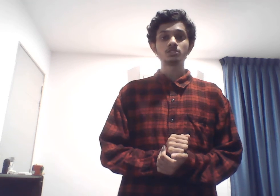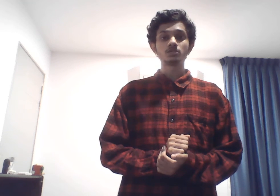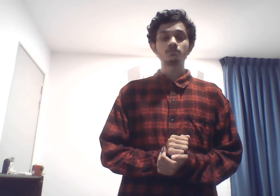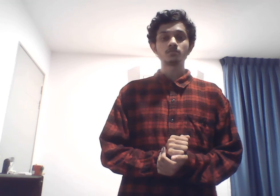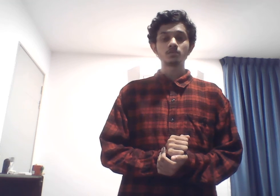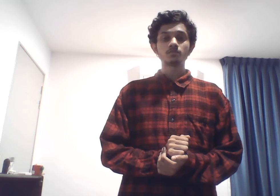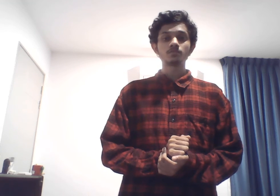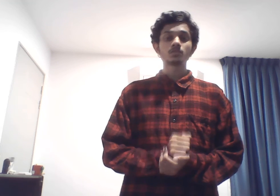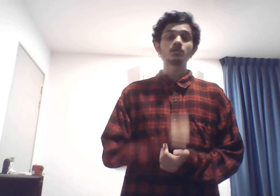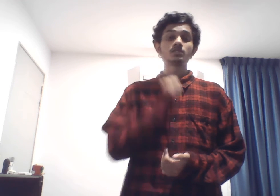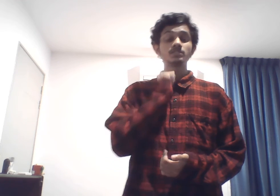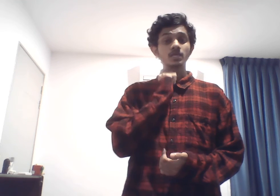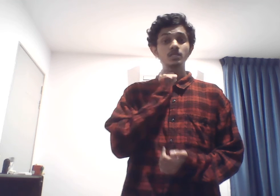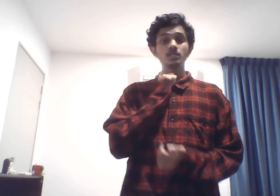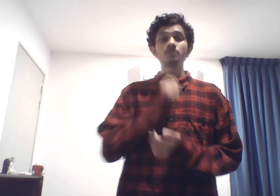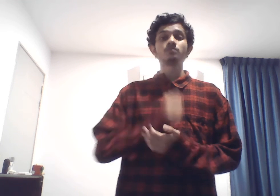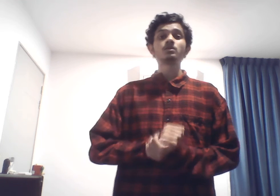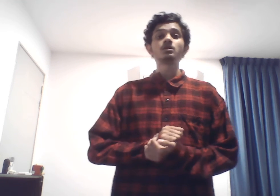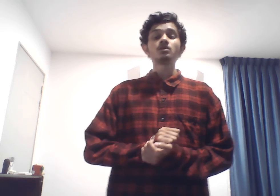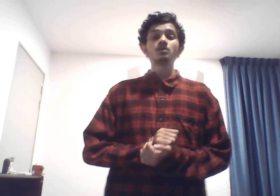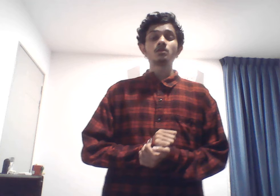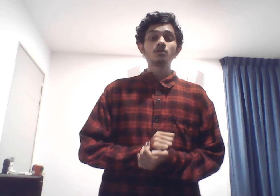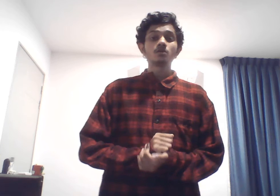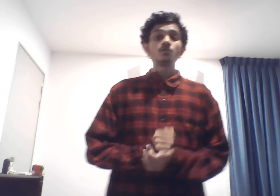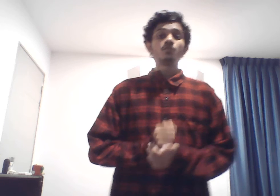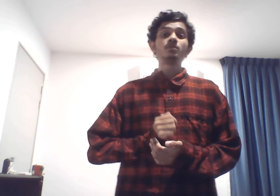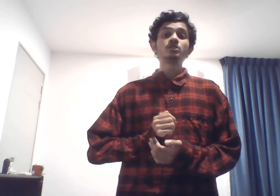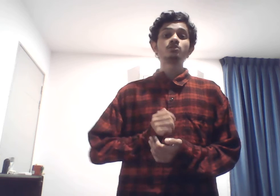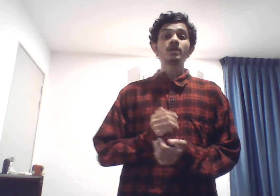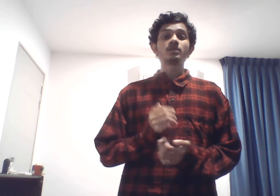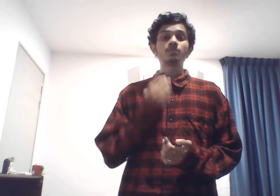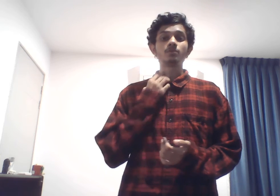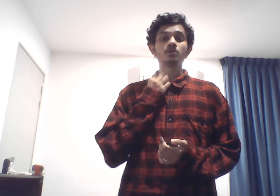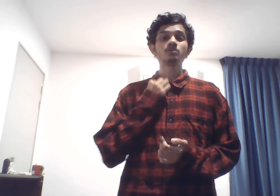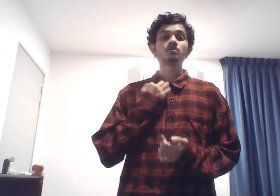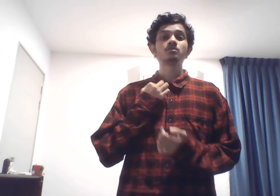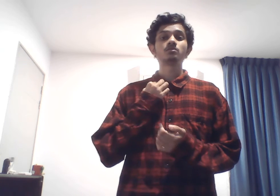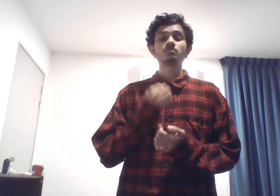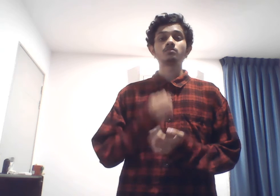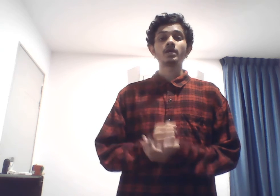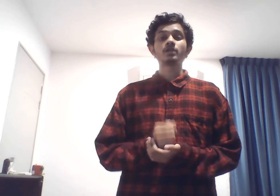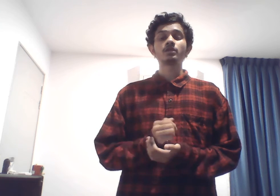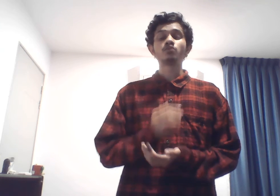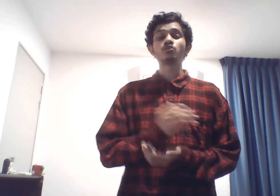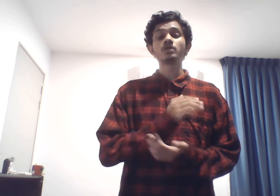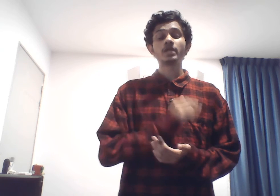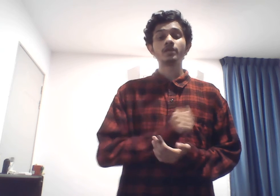procedure. Secondly, we should educate the rural